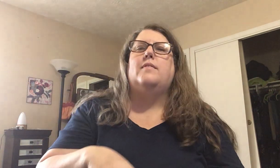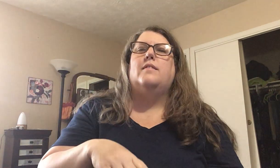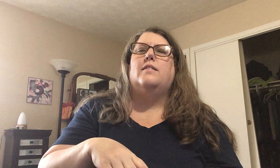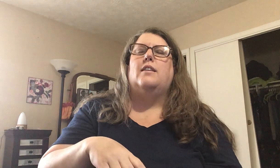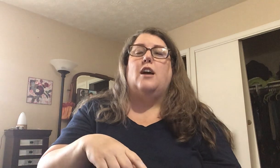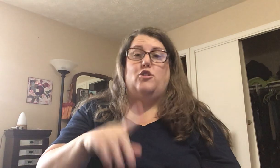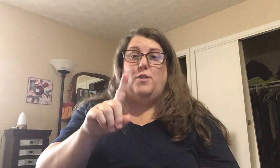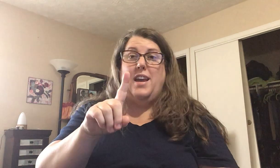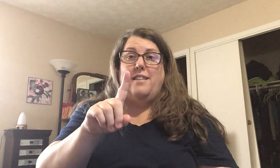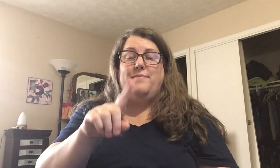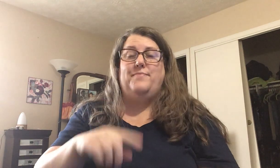I'll do it again